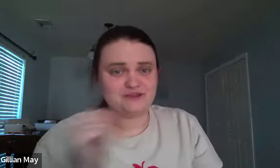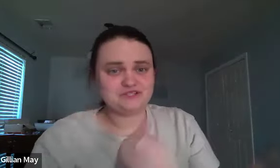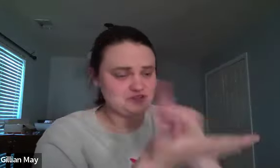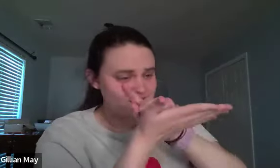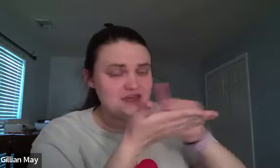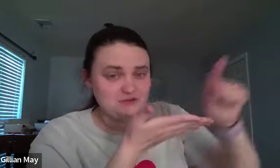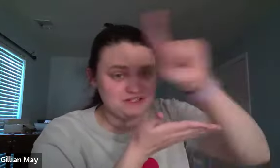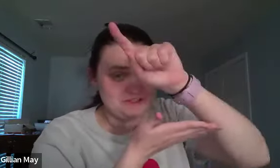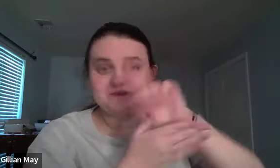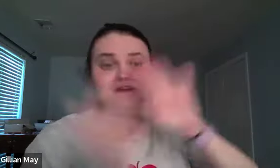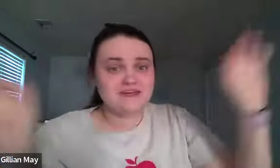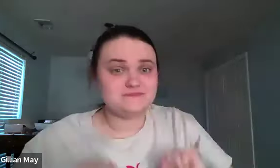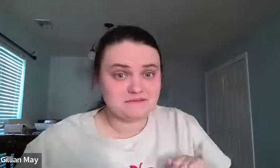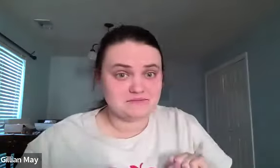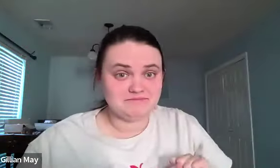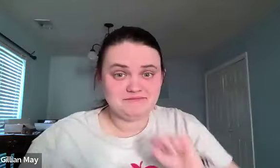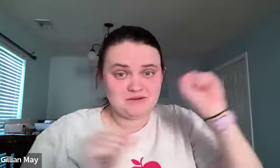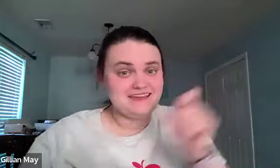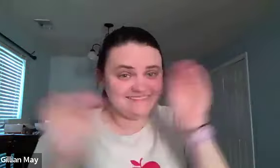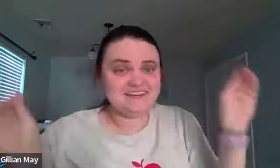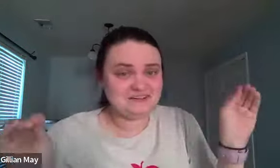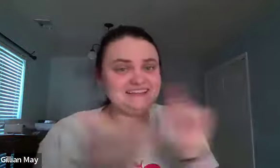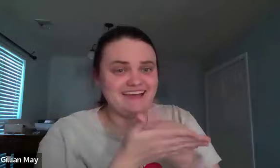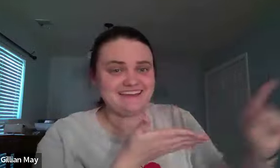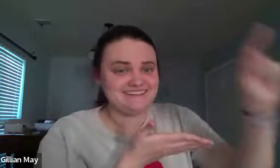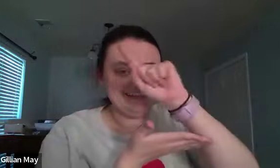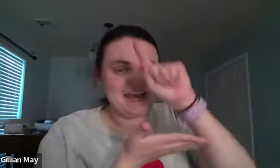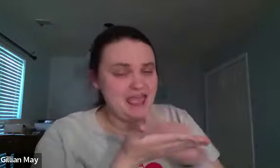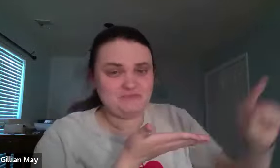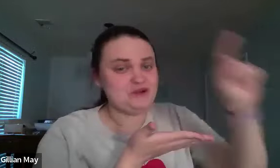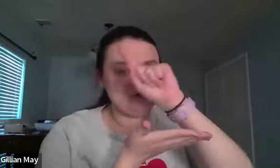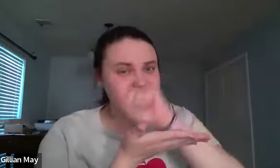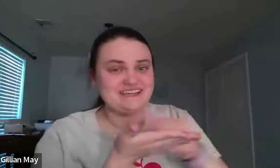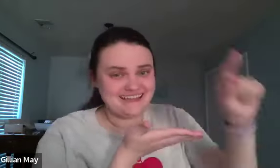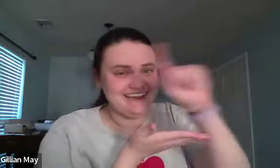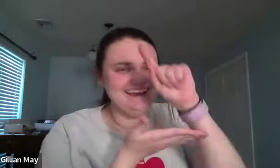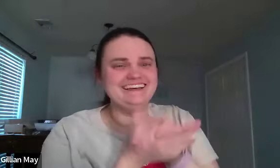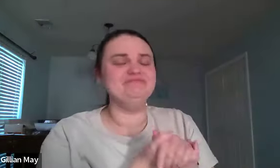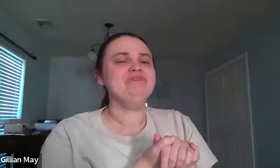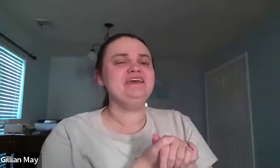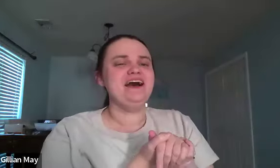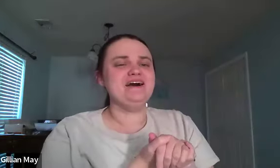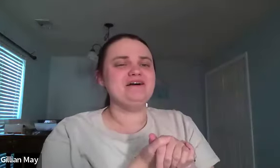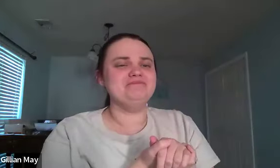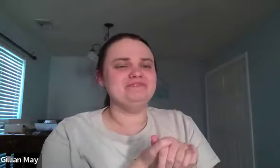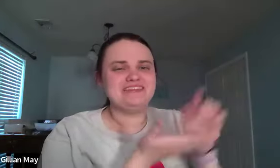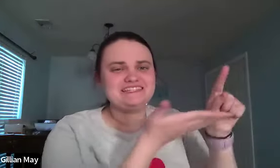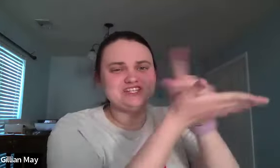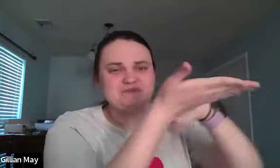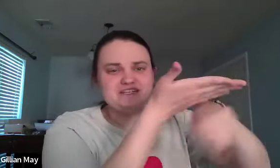what you're talking about, and you want to do that one, that's fine by me. Okay, literally, like we're gonna know what you're saying. This is just because